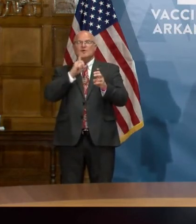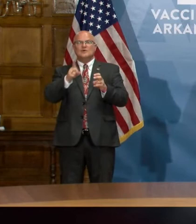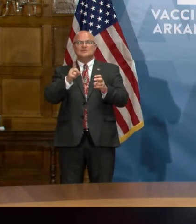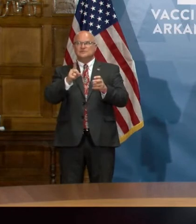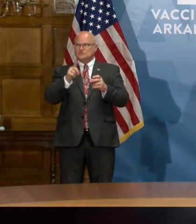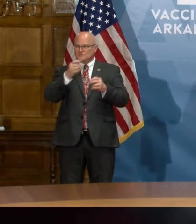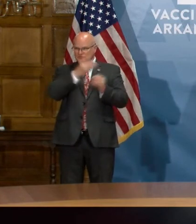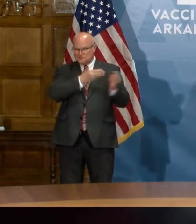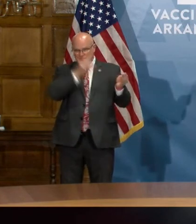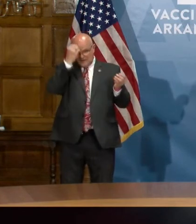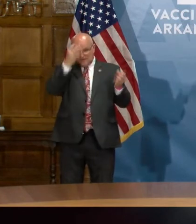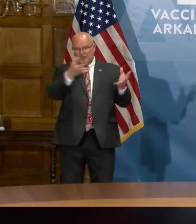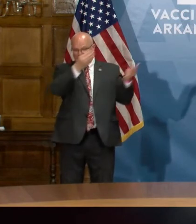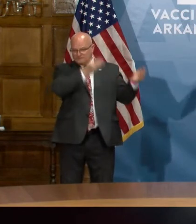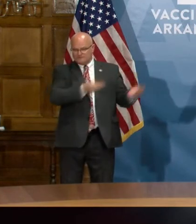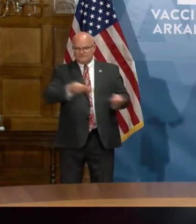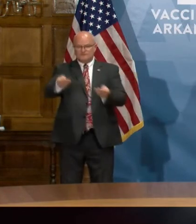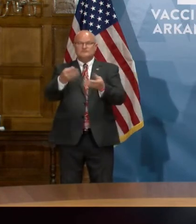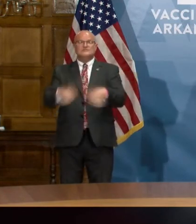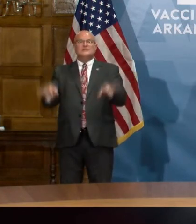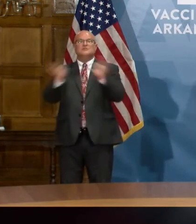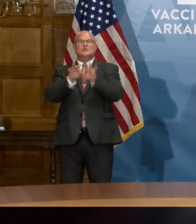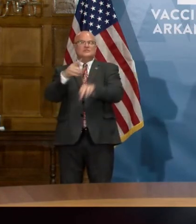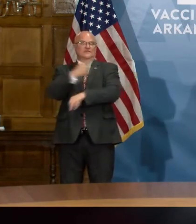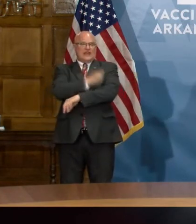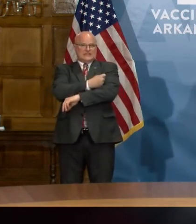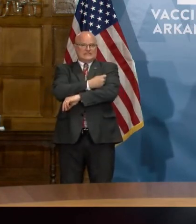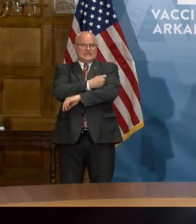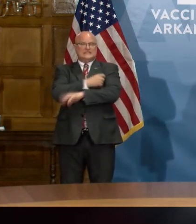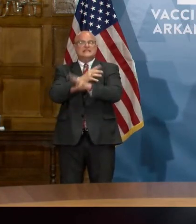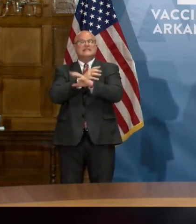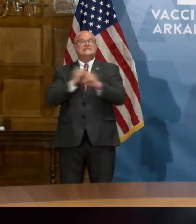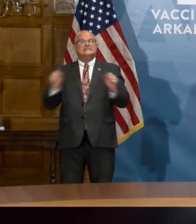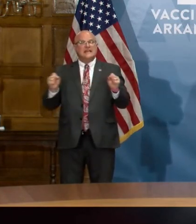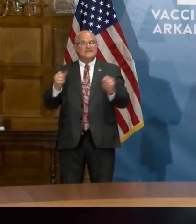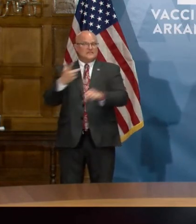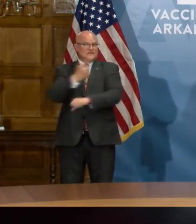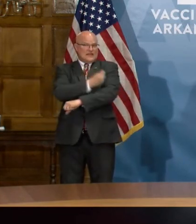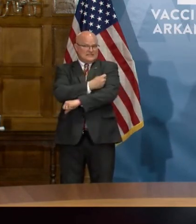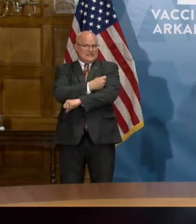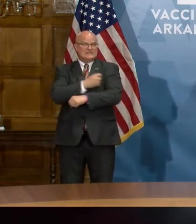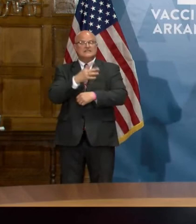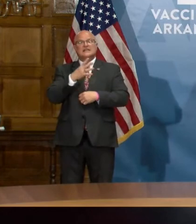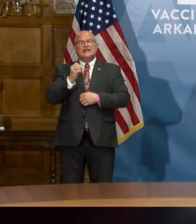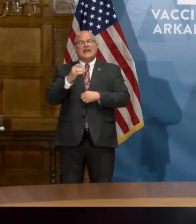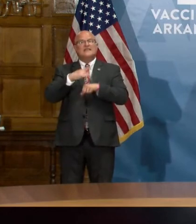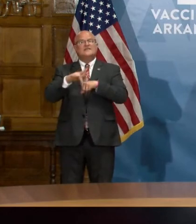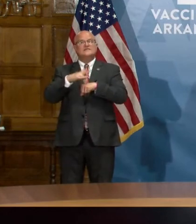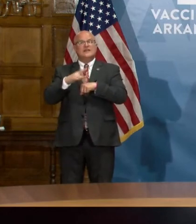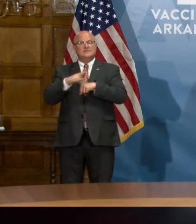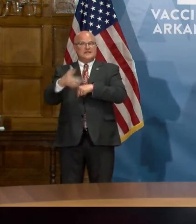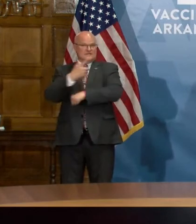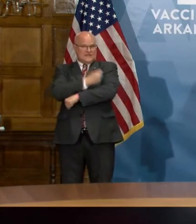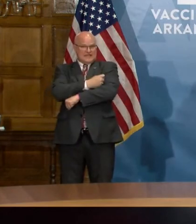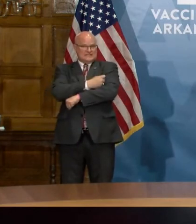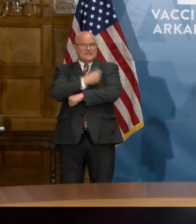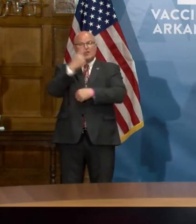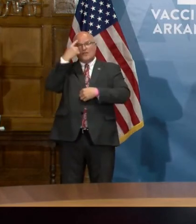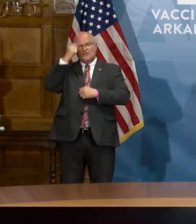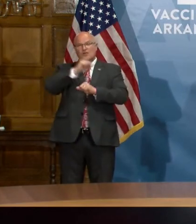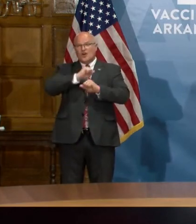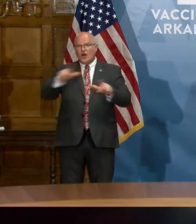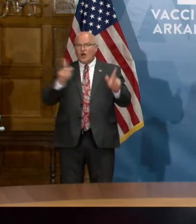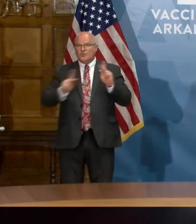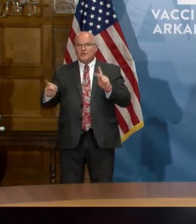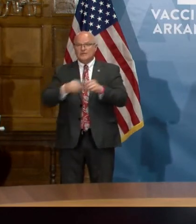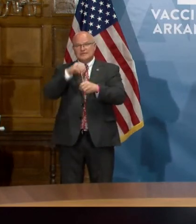to transmit information regarding the importance of vaccination, the safety of vaccination, and the availability of the vaccine for all